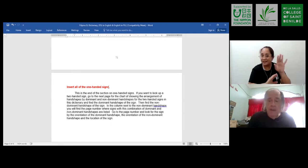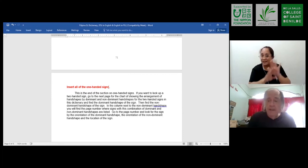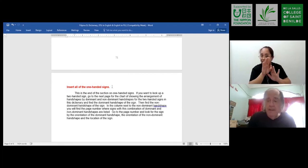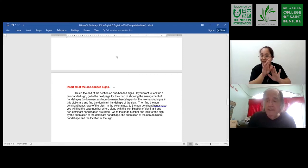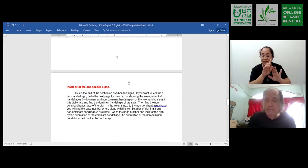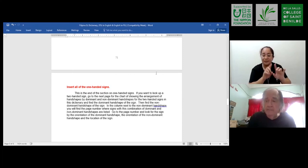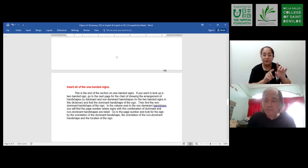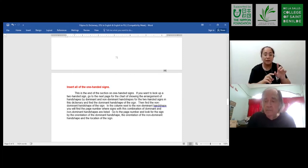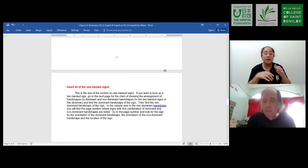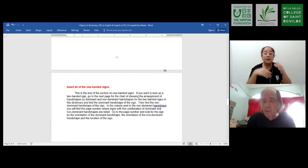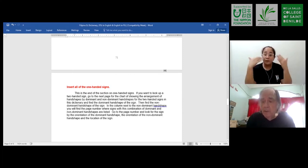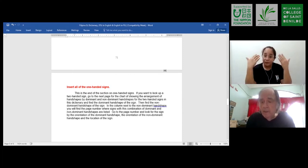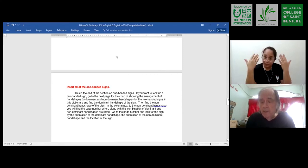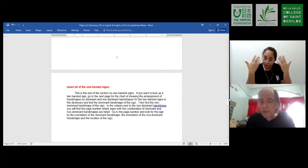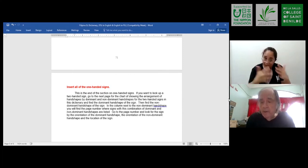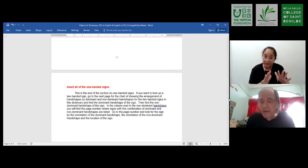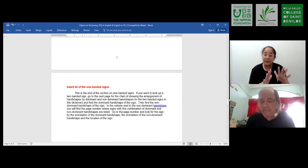And then you have